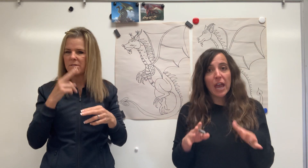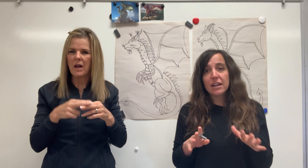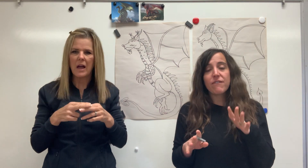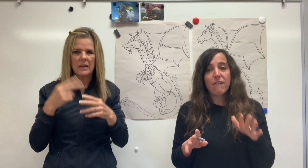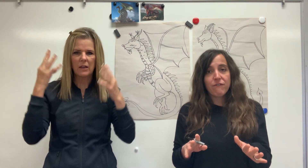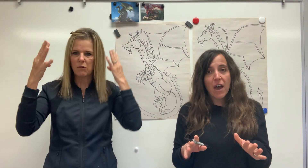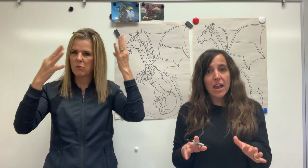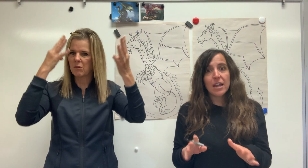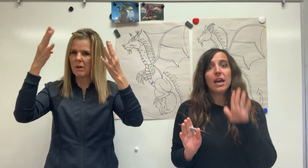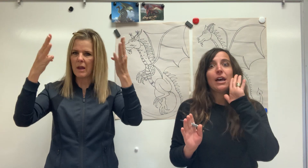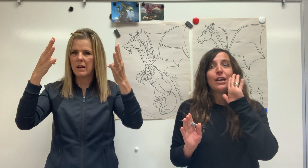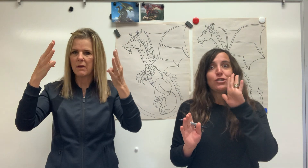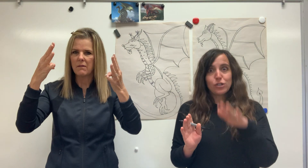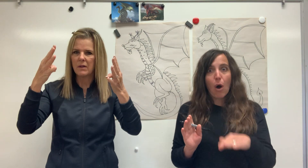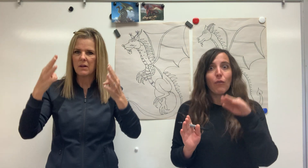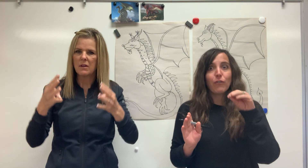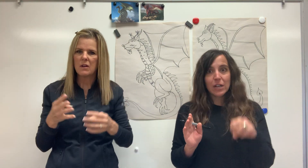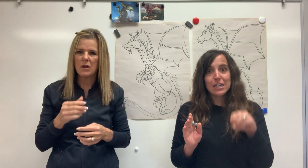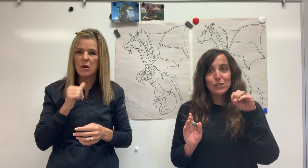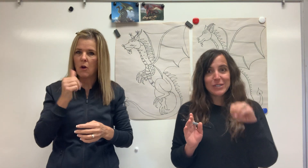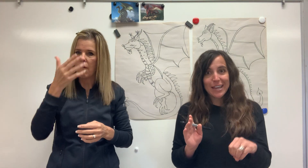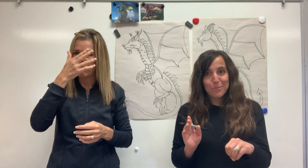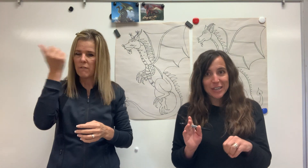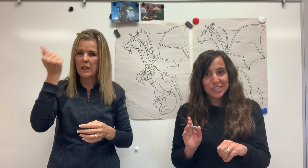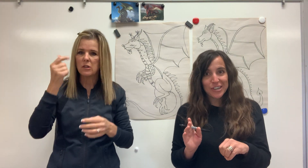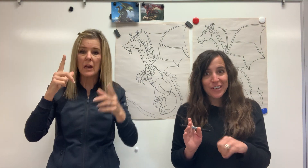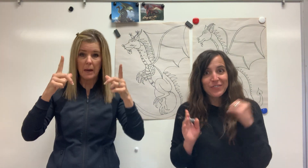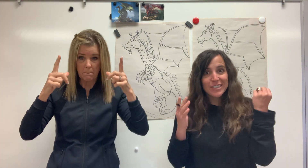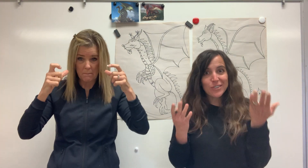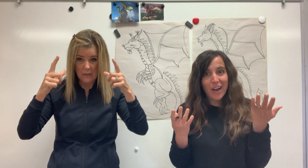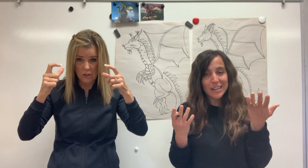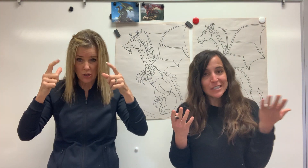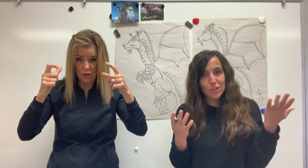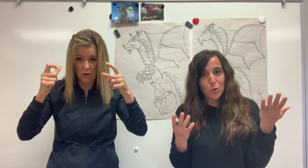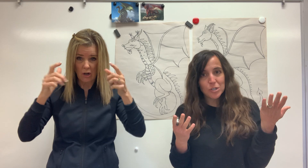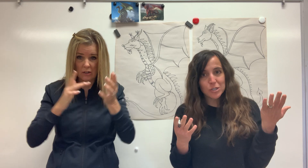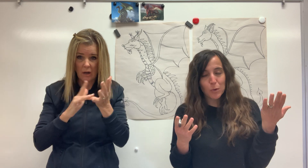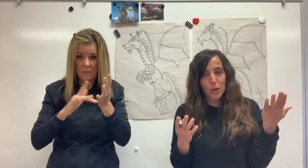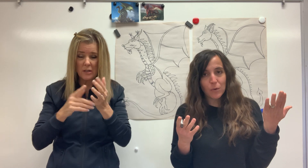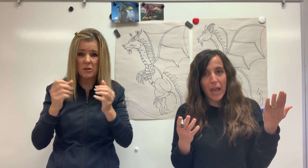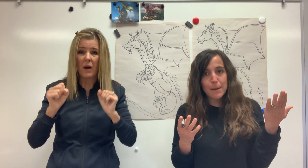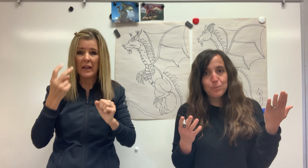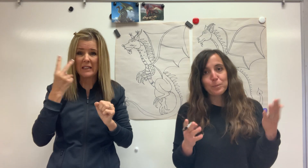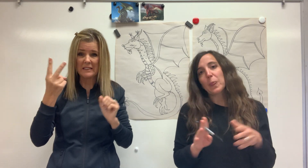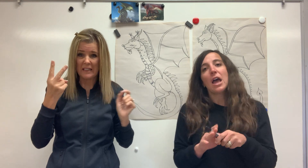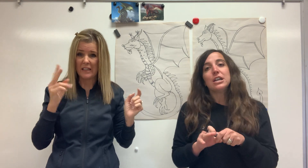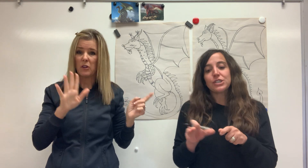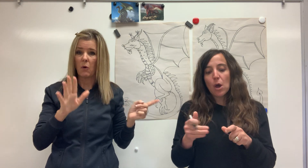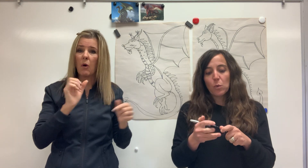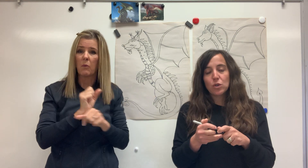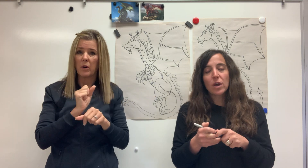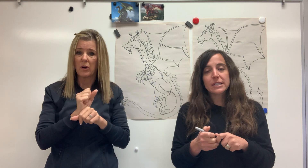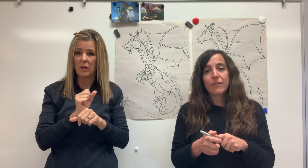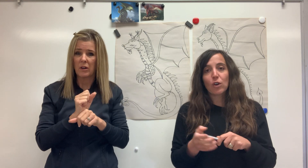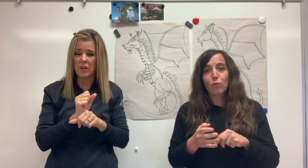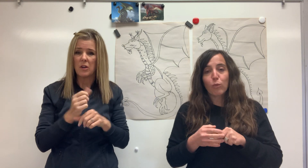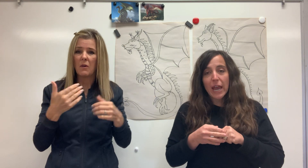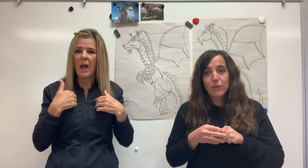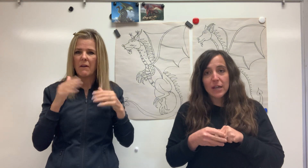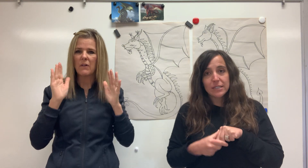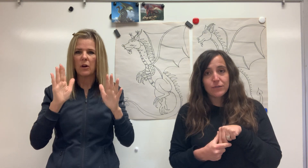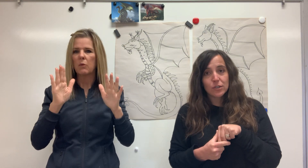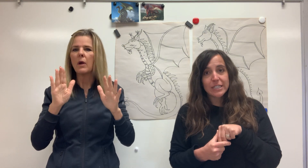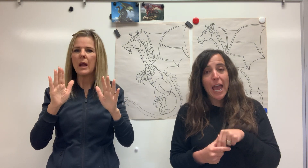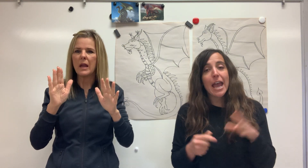it. Get creative. Have fun. Don't forget to take a picture so I can see your gorgeous work, okay? So you guys have a